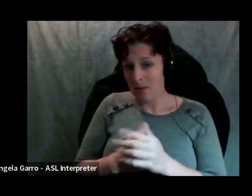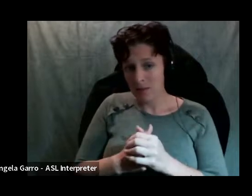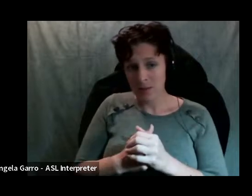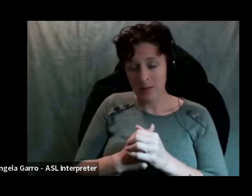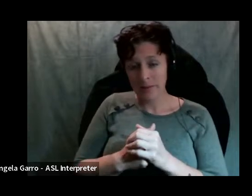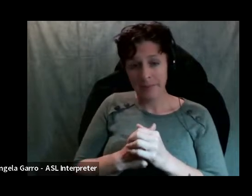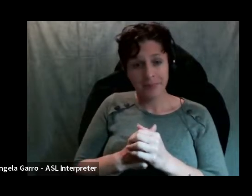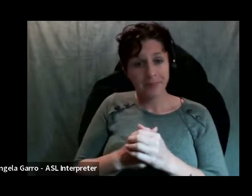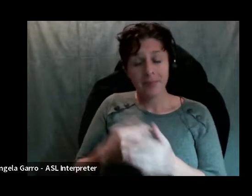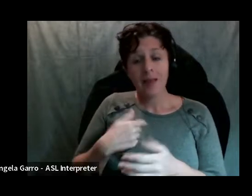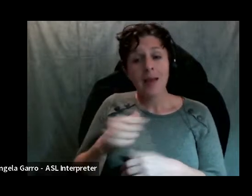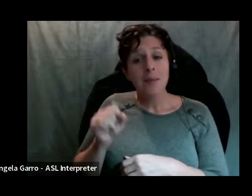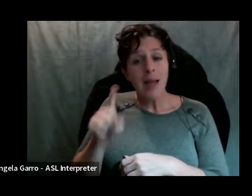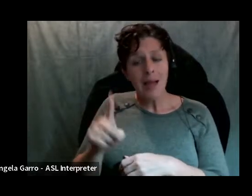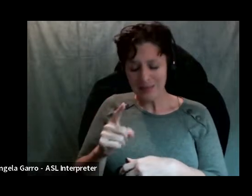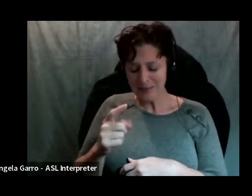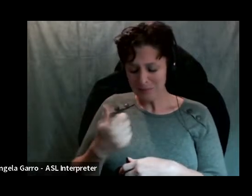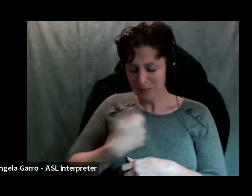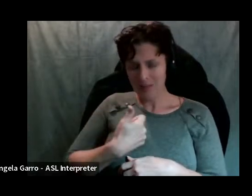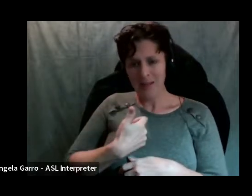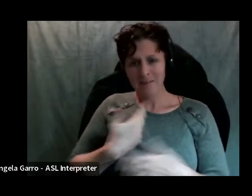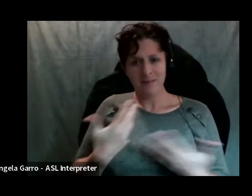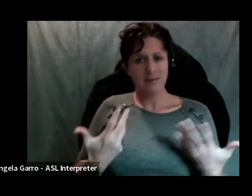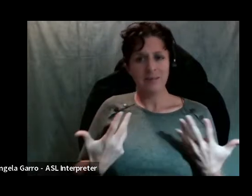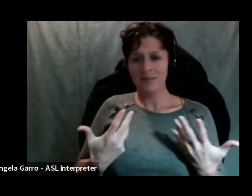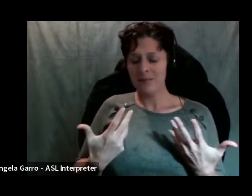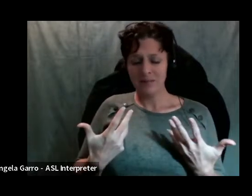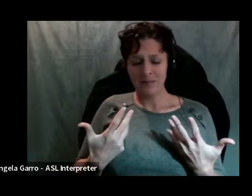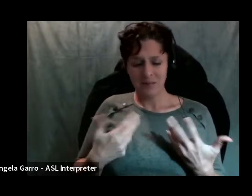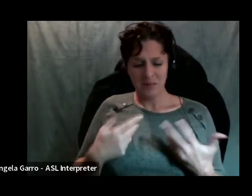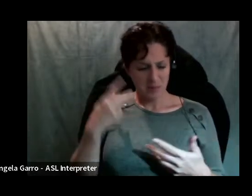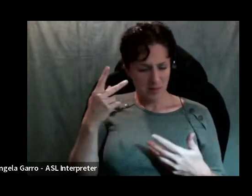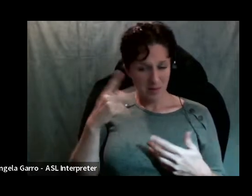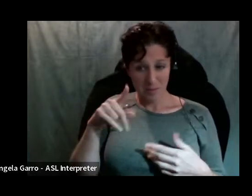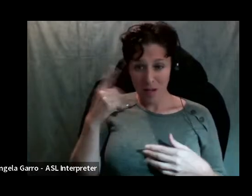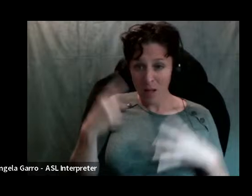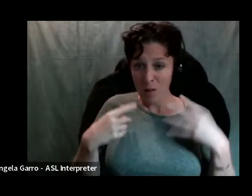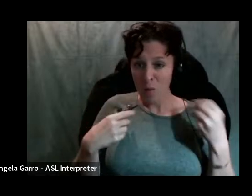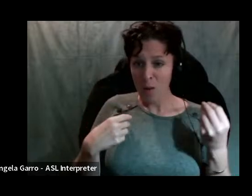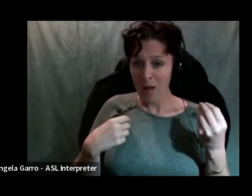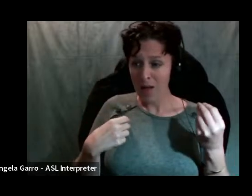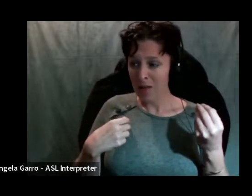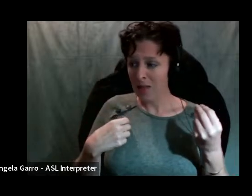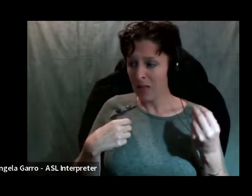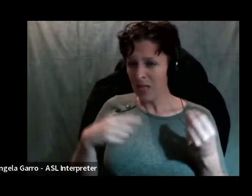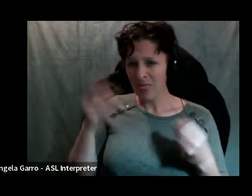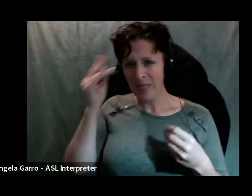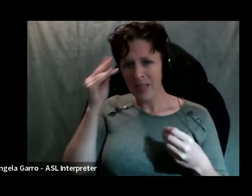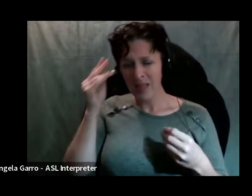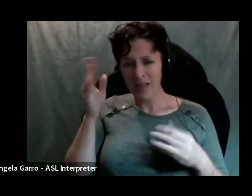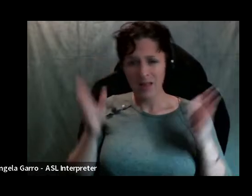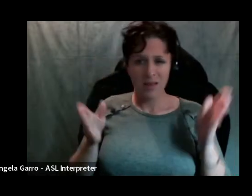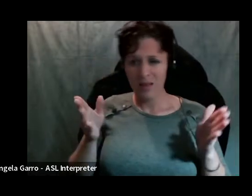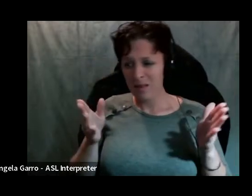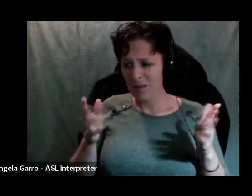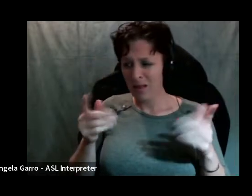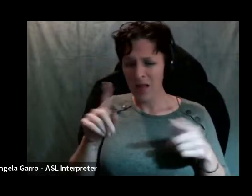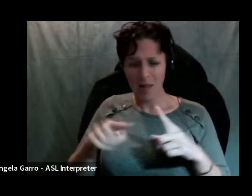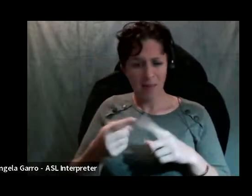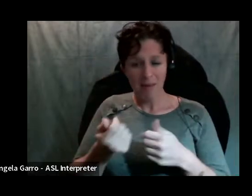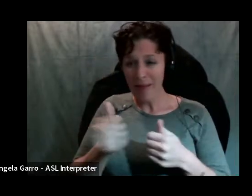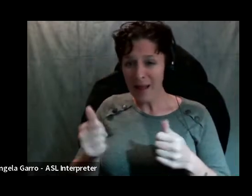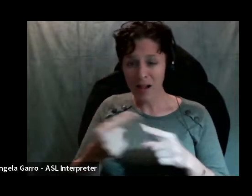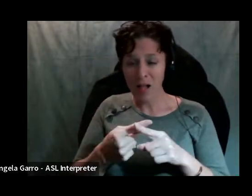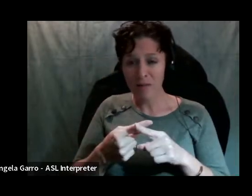And I'm asking myself as a parent, is black and white thinking about the conflict, any conflict, is how you want